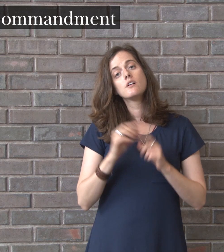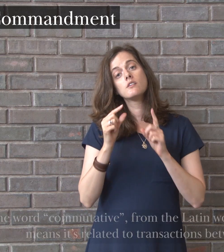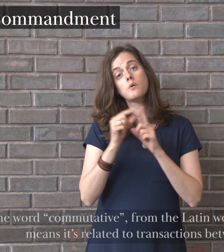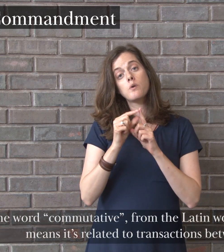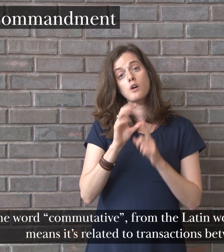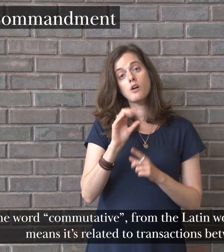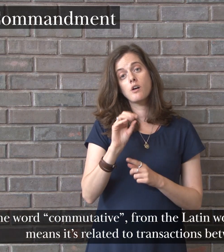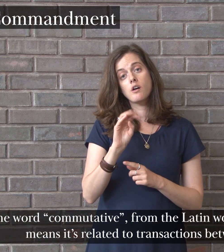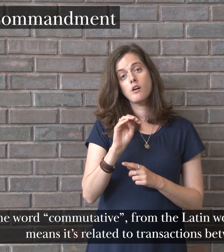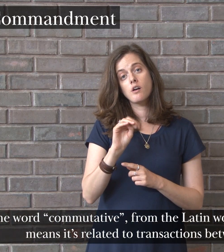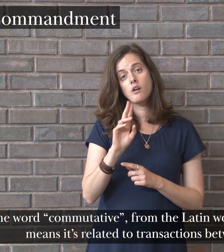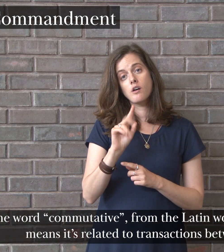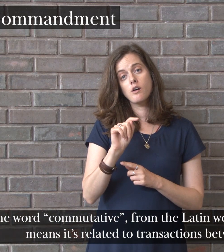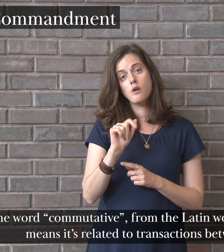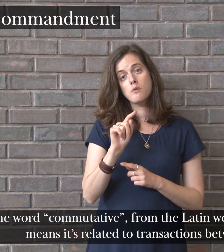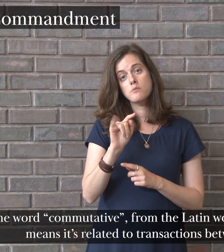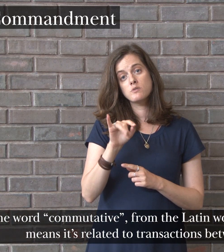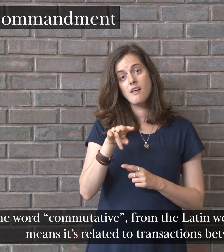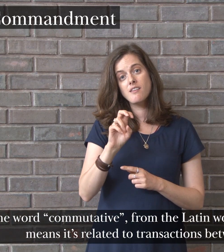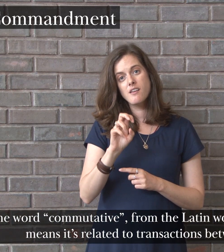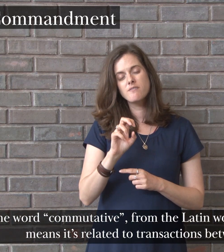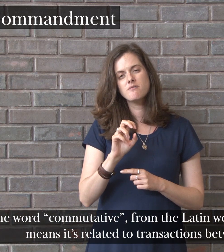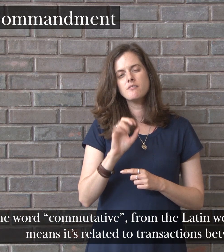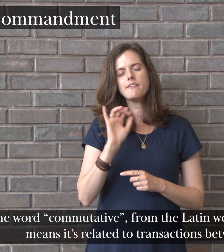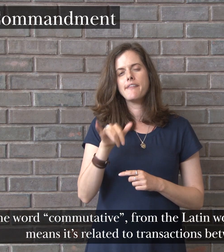The word commutative, from the